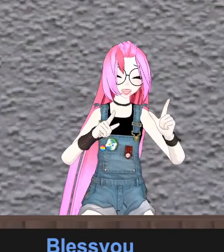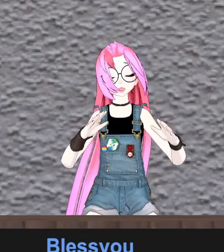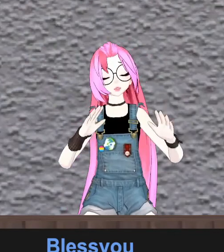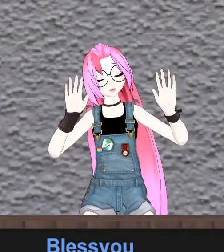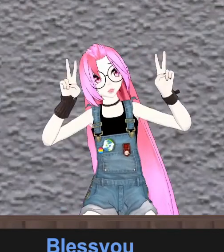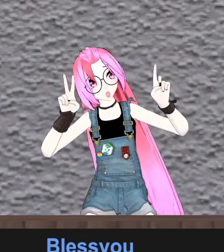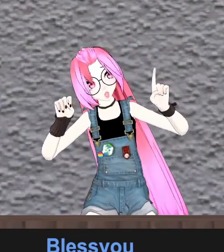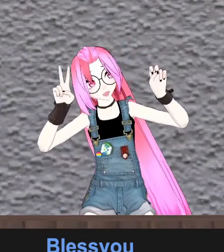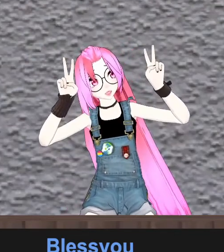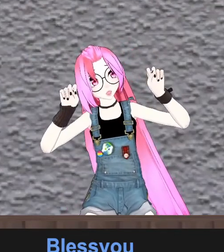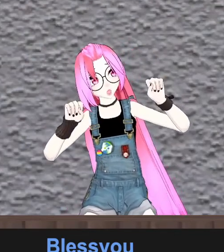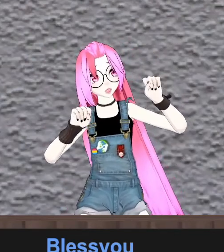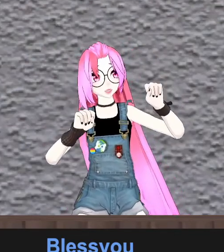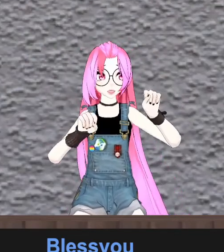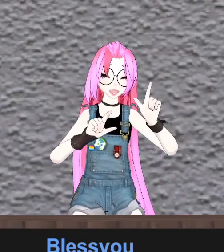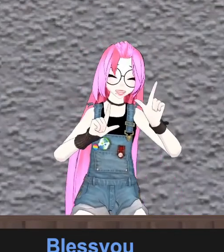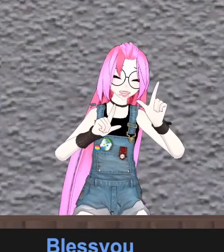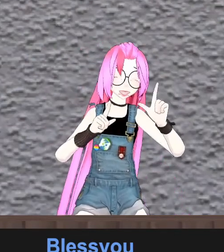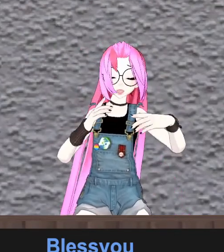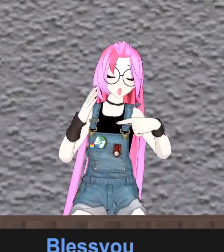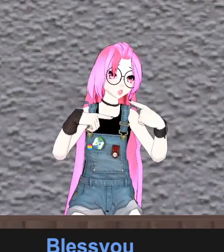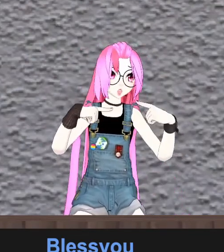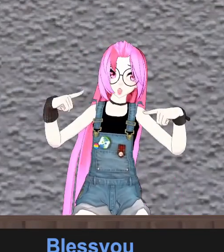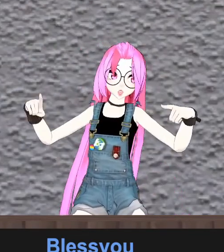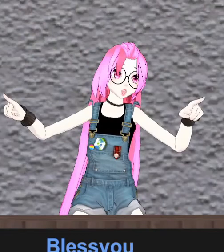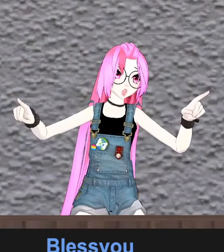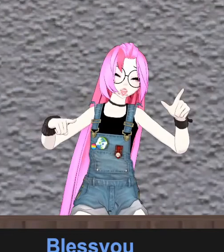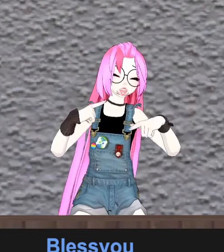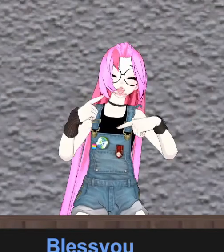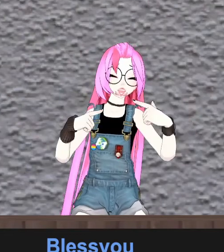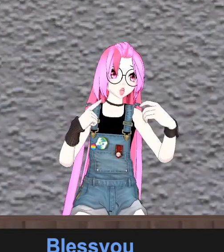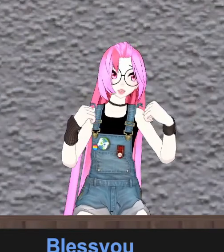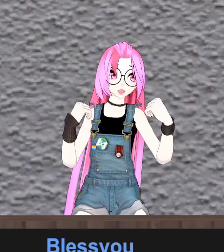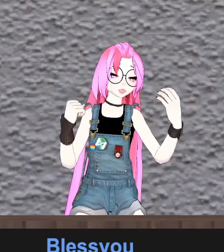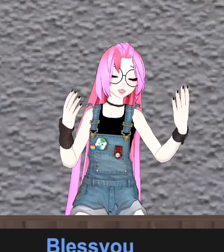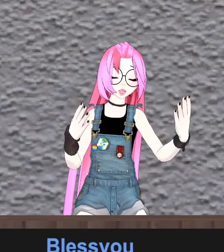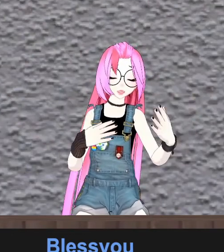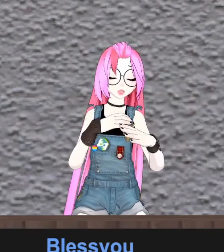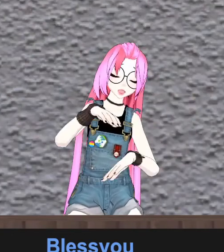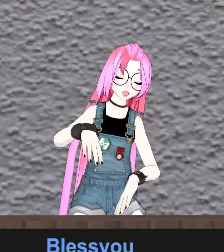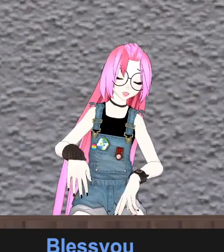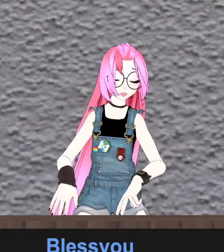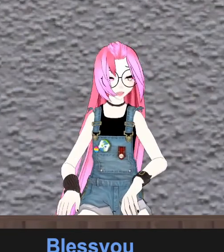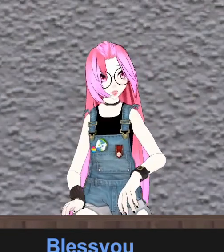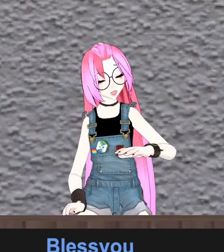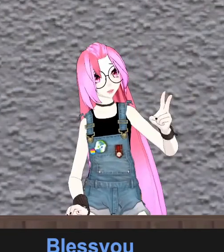So that's kind of the rules, is that it usually has to do with the letter, but there's so many different name signs that it's impossible to go over every single one. But